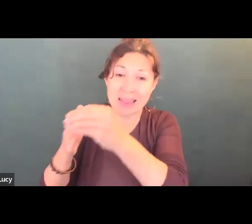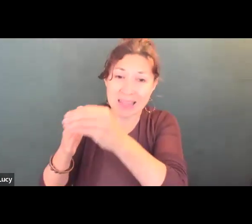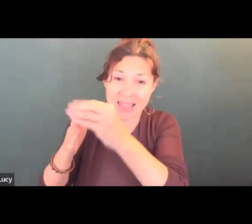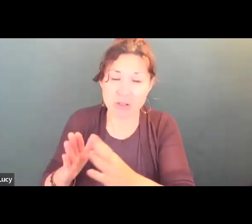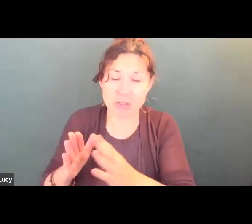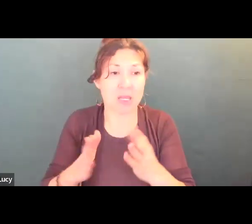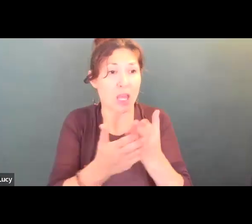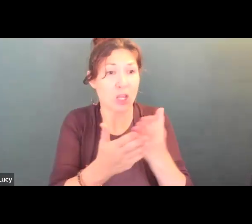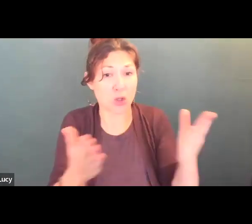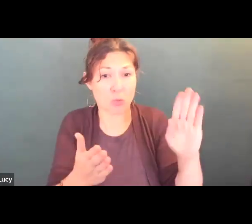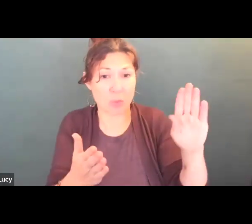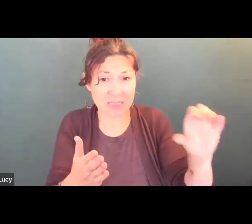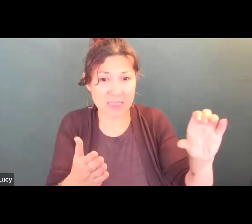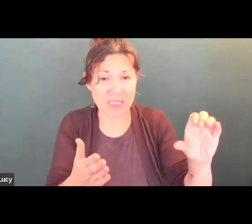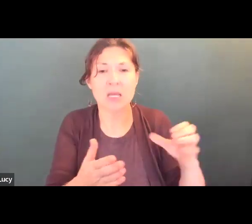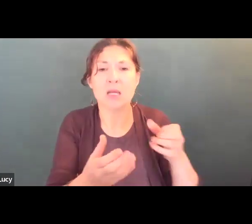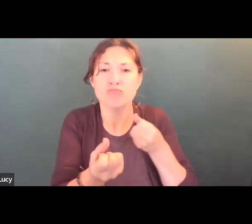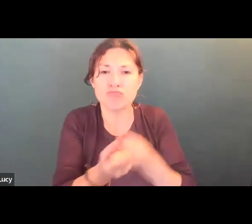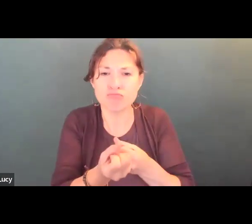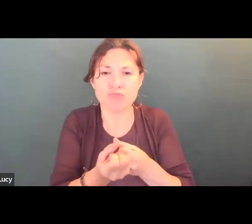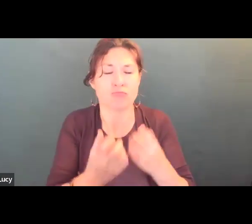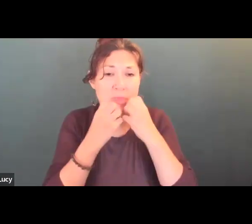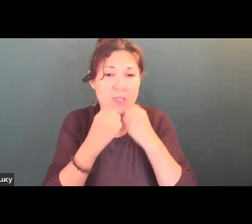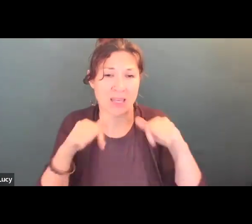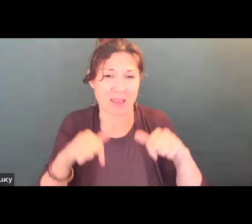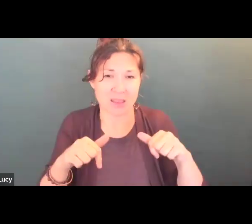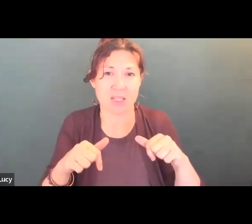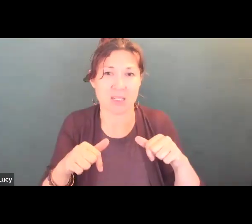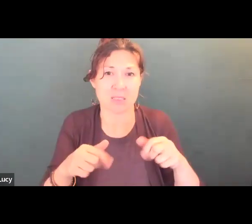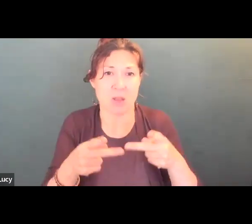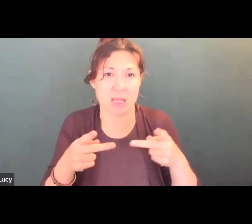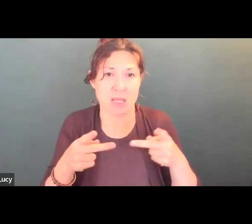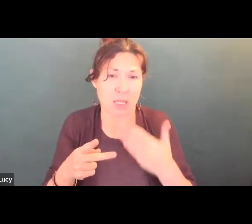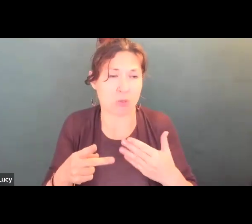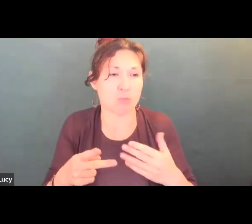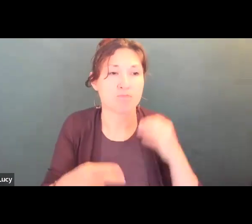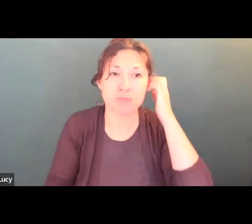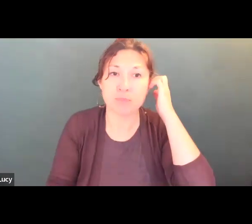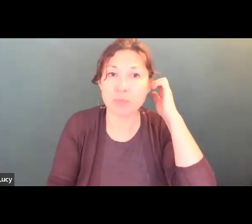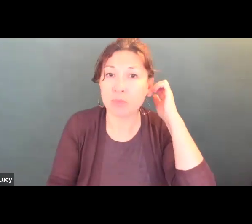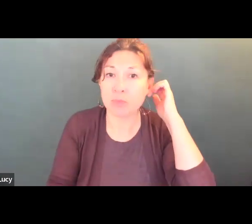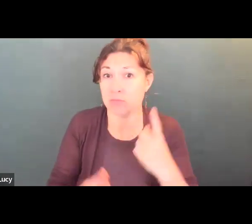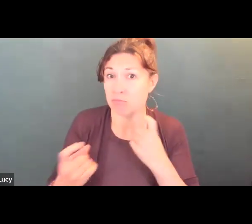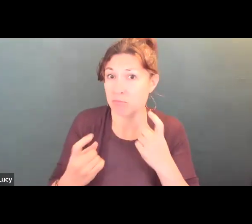treasure, Franklin Park. Thank you. Thank you very much. Is there any